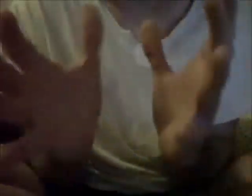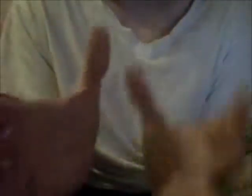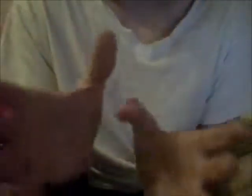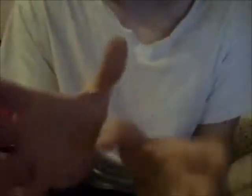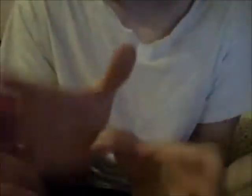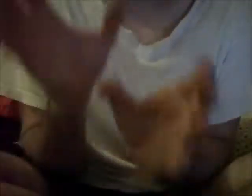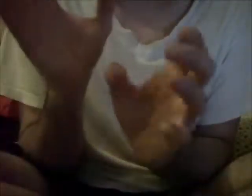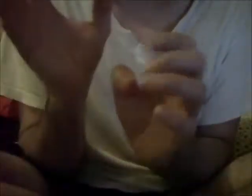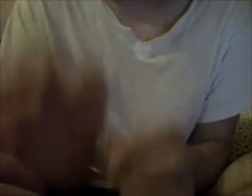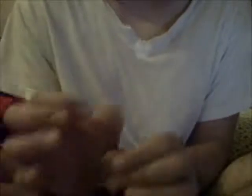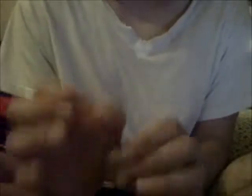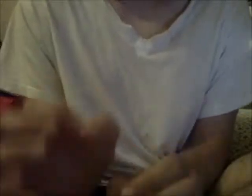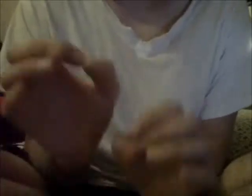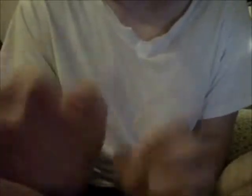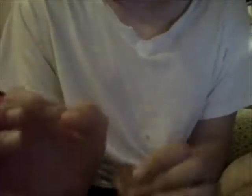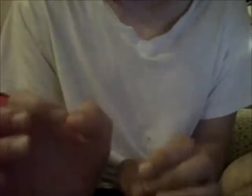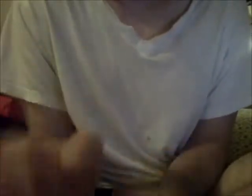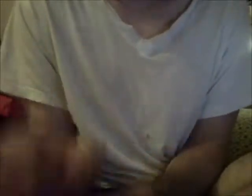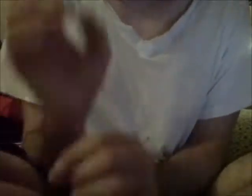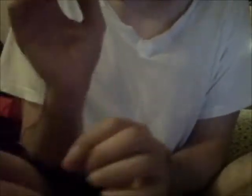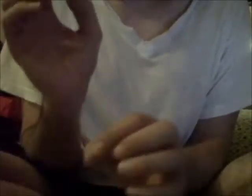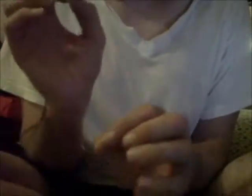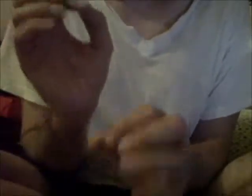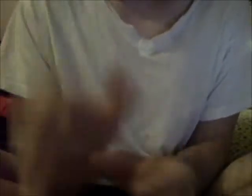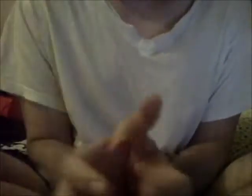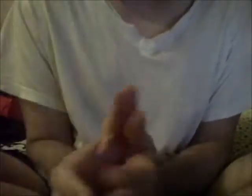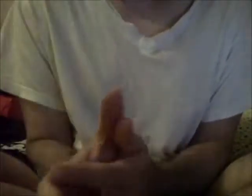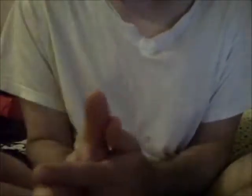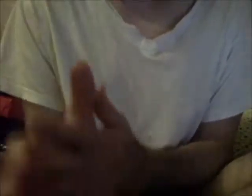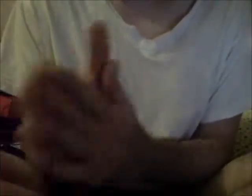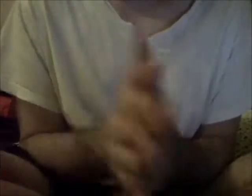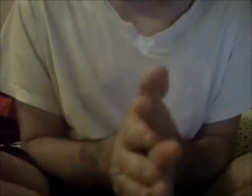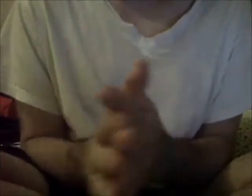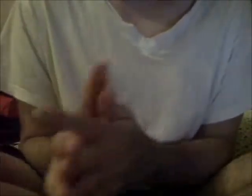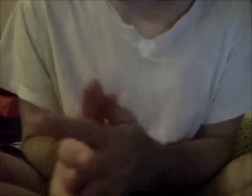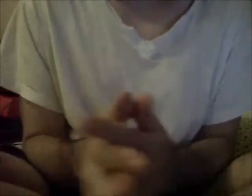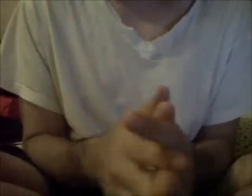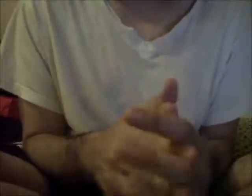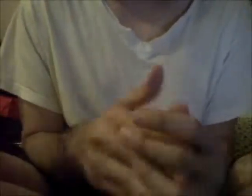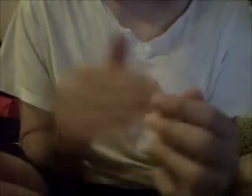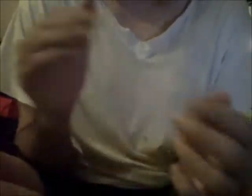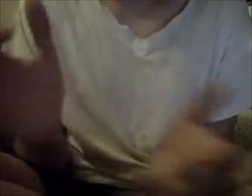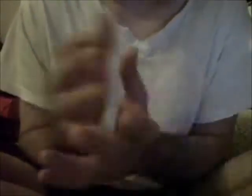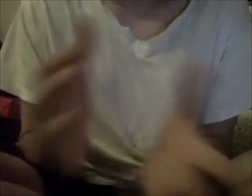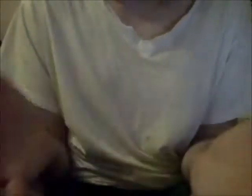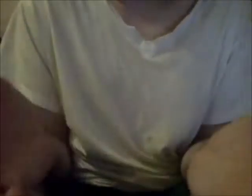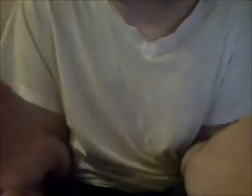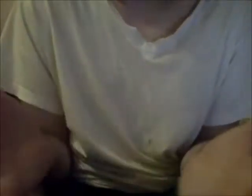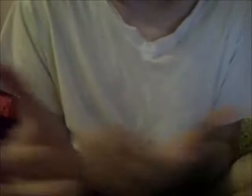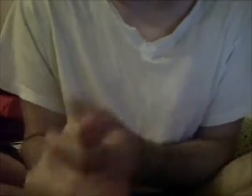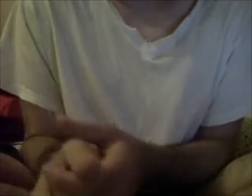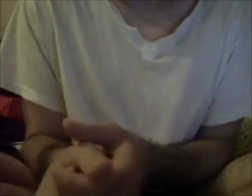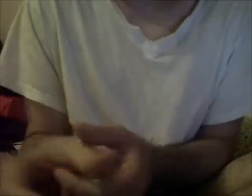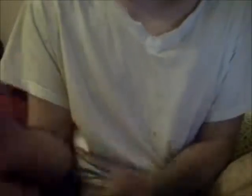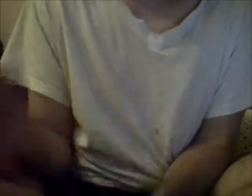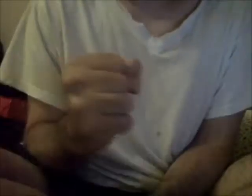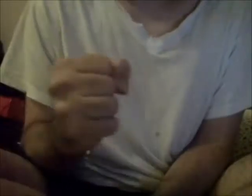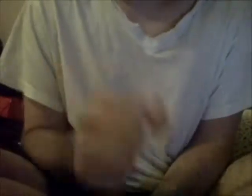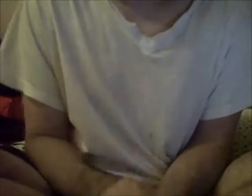someone drive to a jail, get out of the car, go inside, find an empty cell, lock